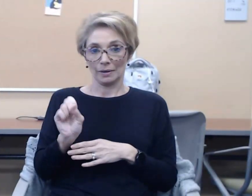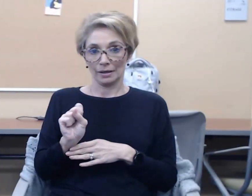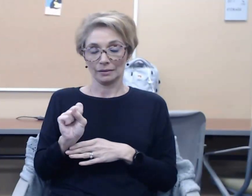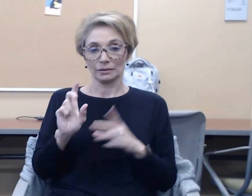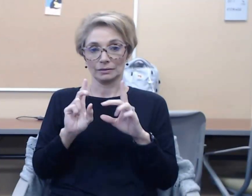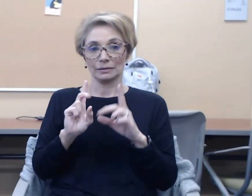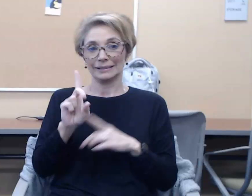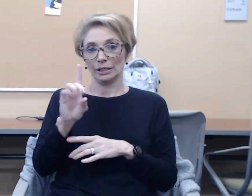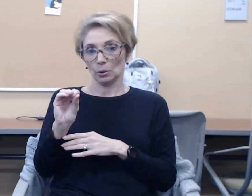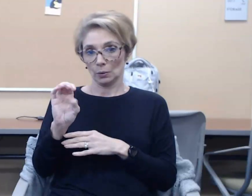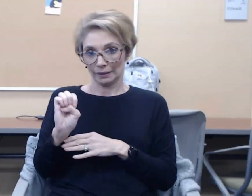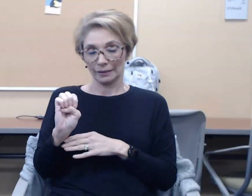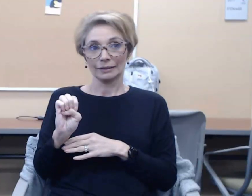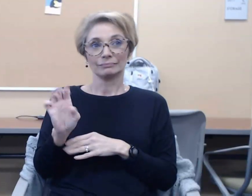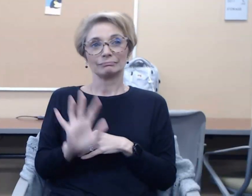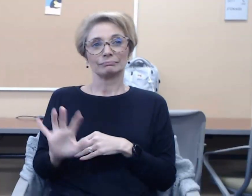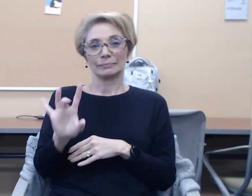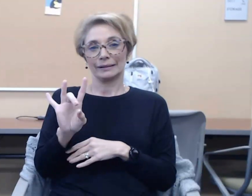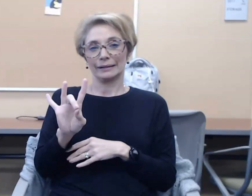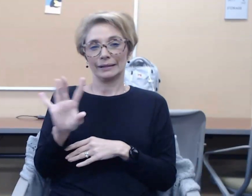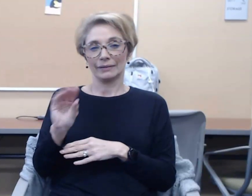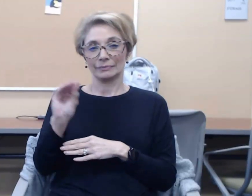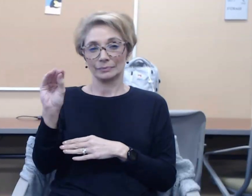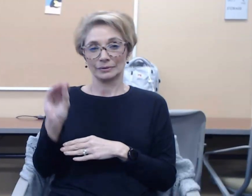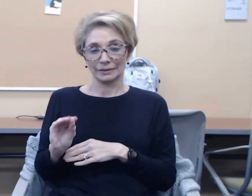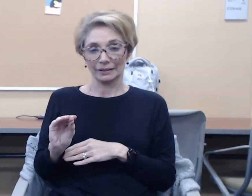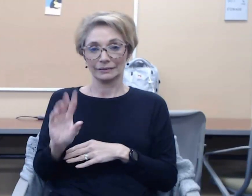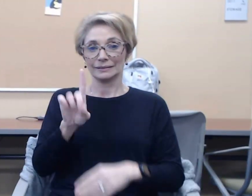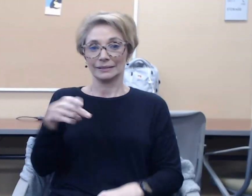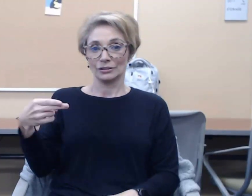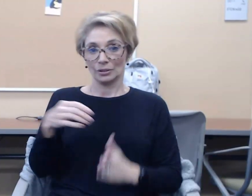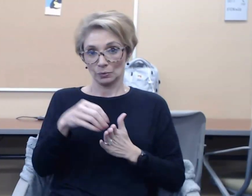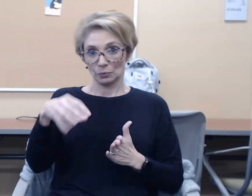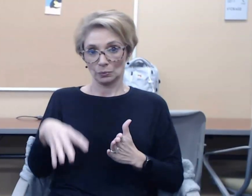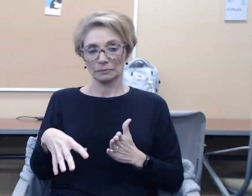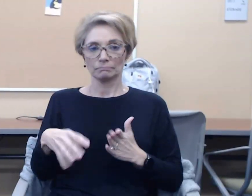approximately 85% of deaf and hard of hearing students were in a mainstream school.